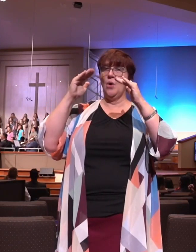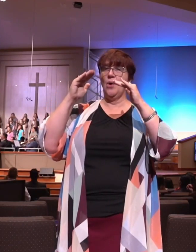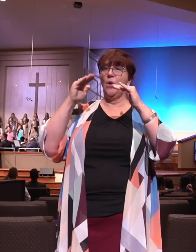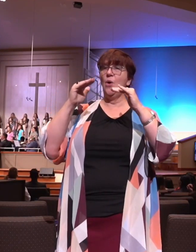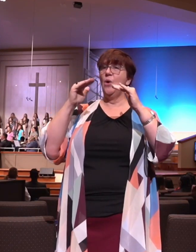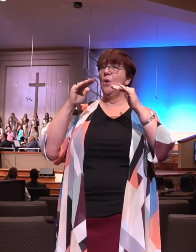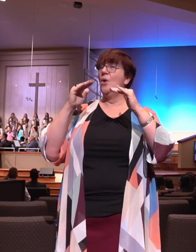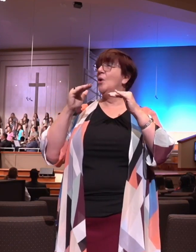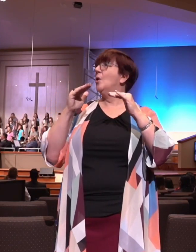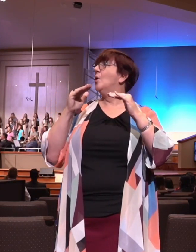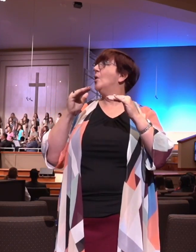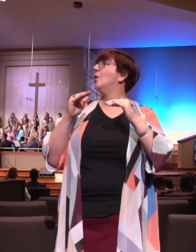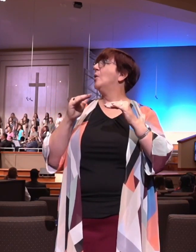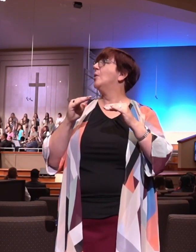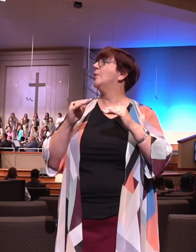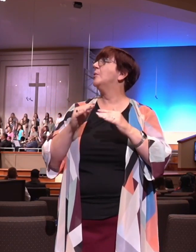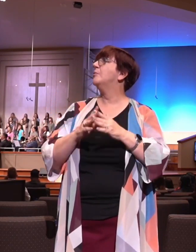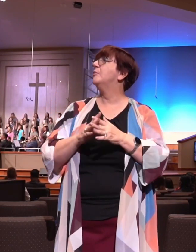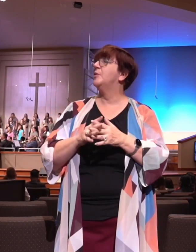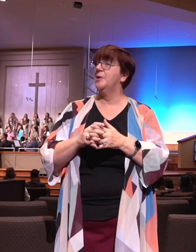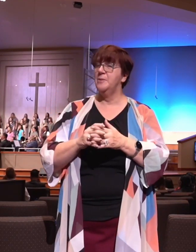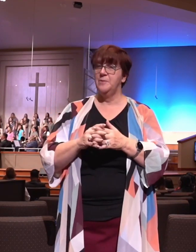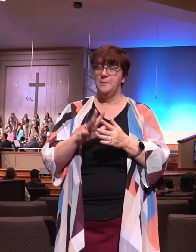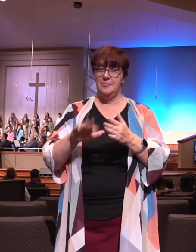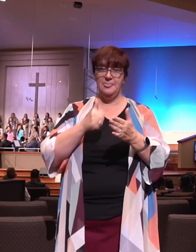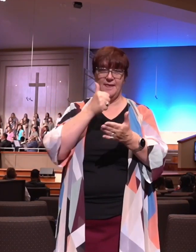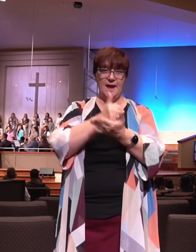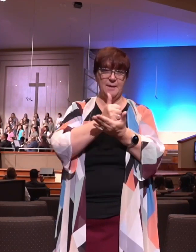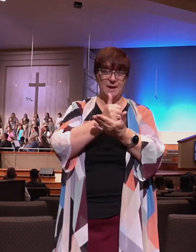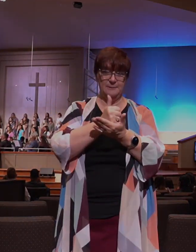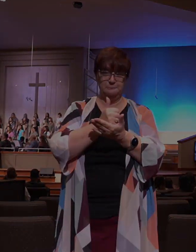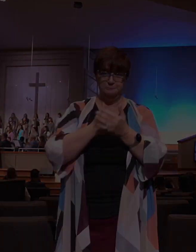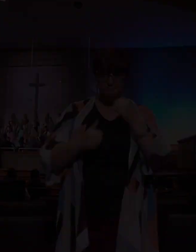will Thank